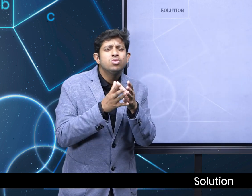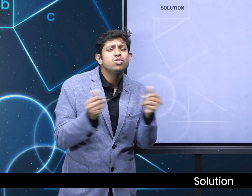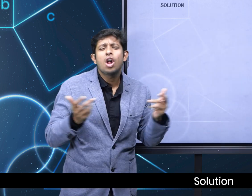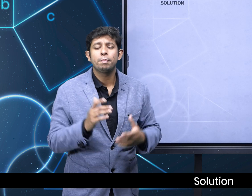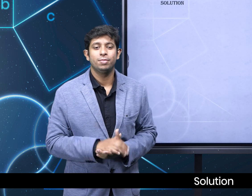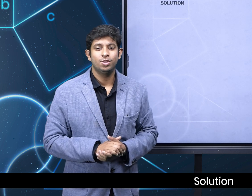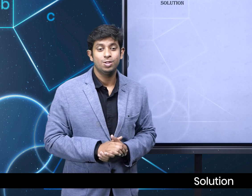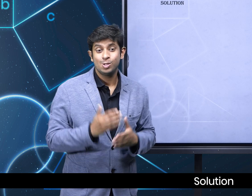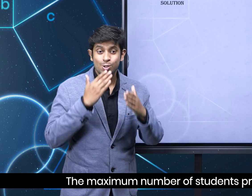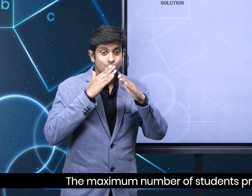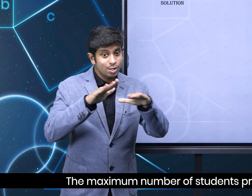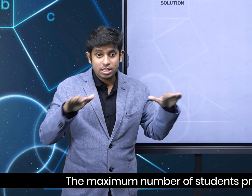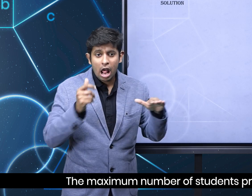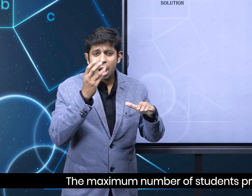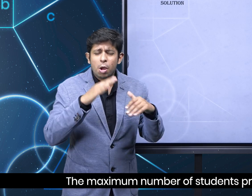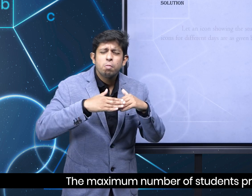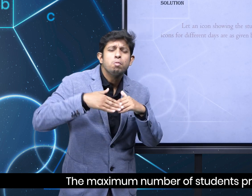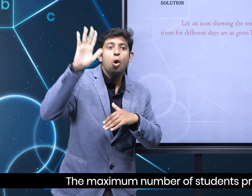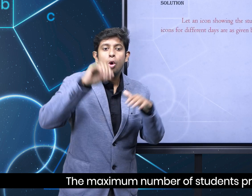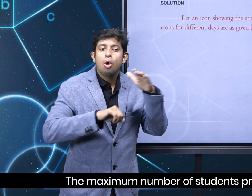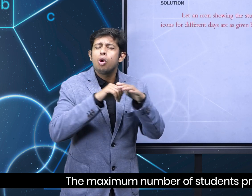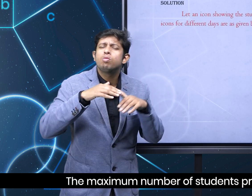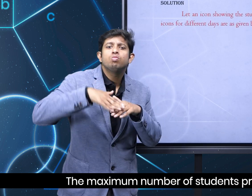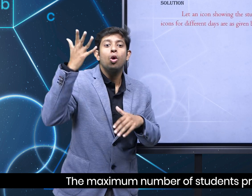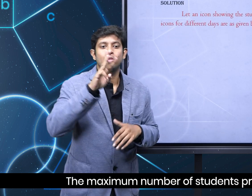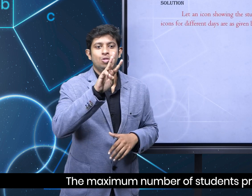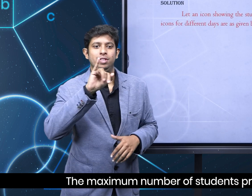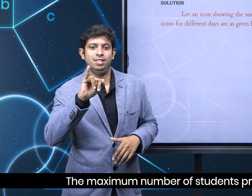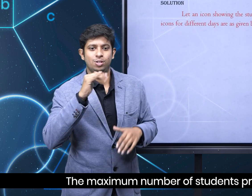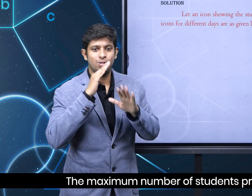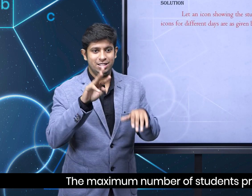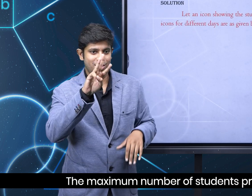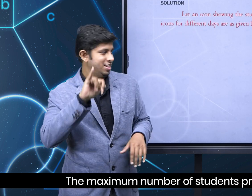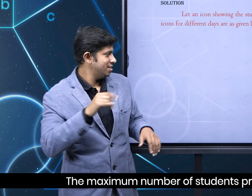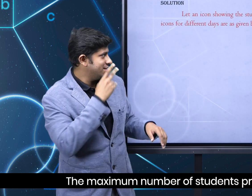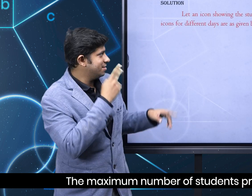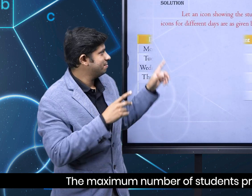Solution. The maximum number of students present are 36 students.